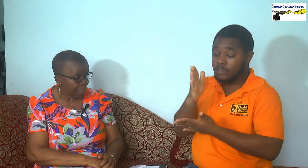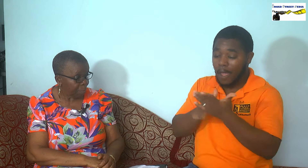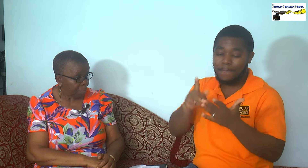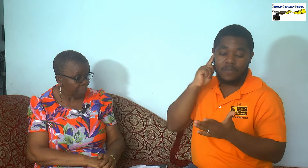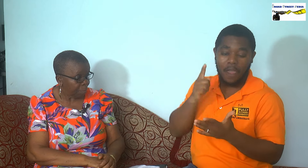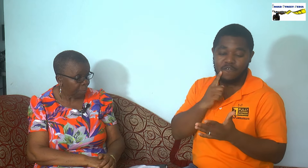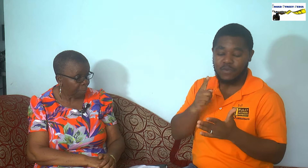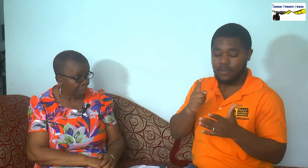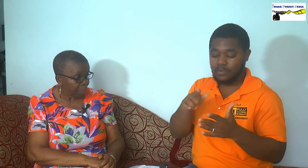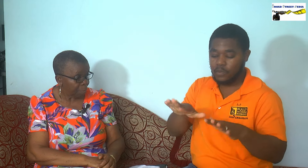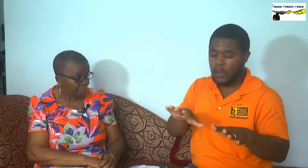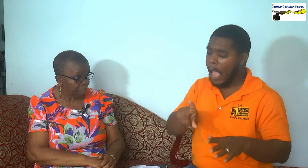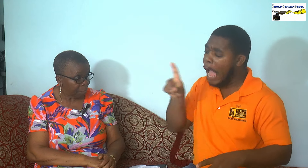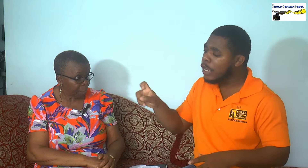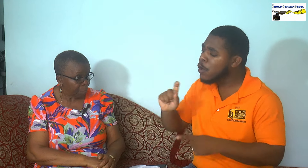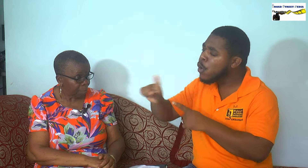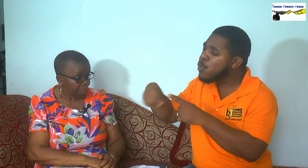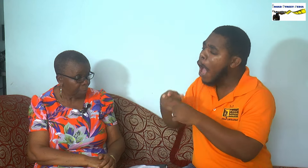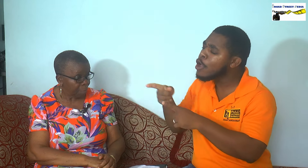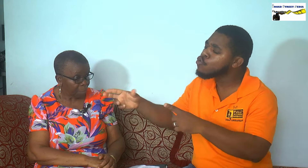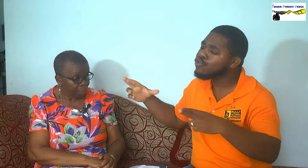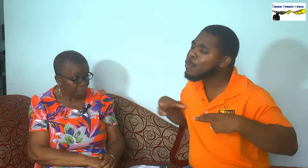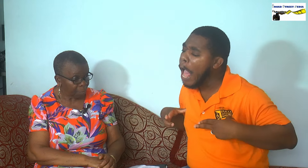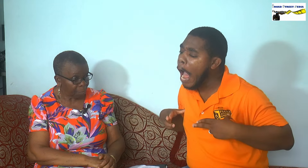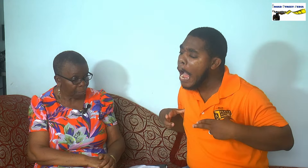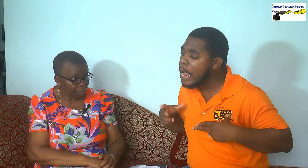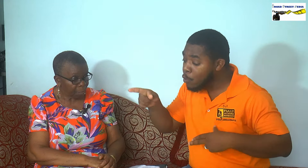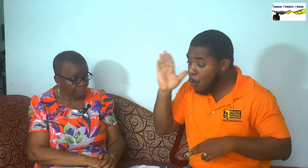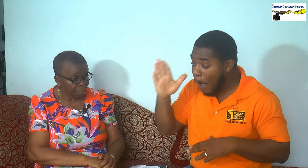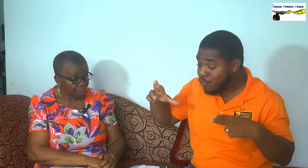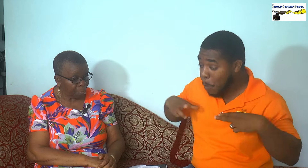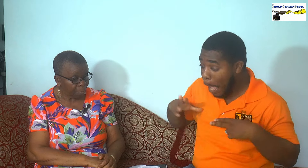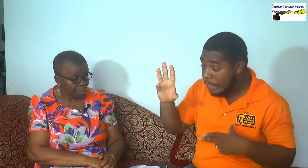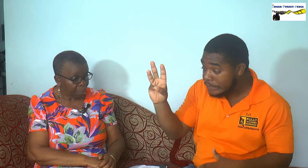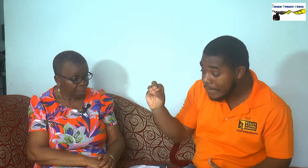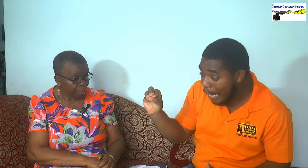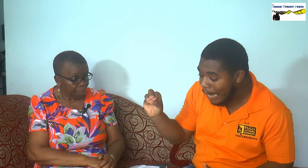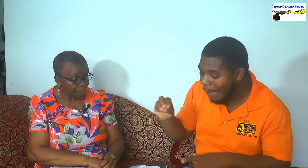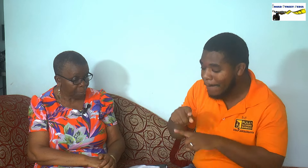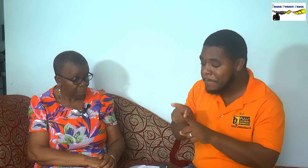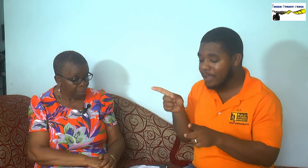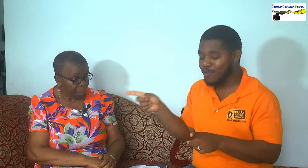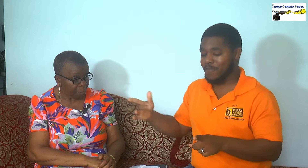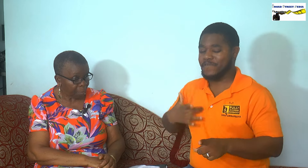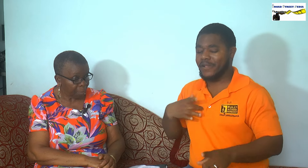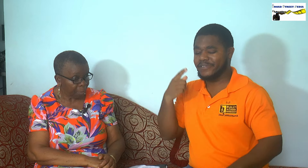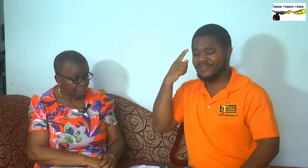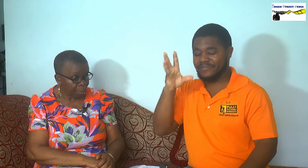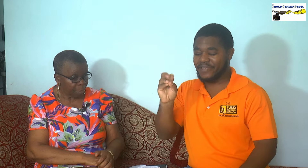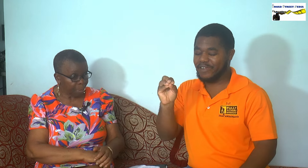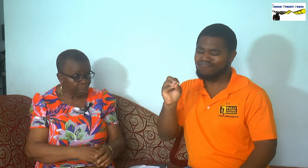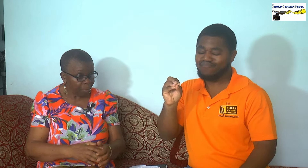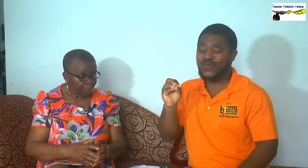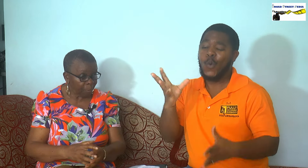that, some of the deaf would ask, when are you going to retire? Are you going to retire at 60? But you felt,